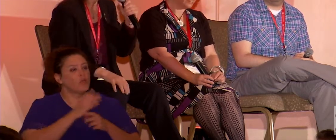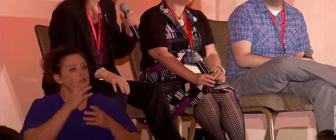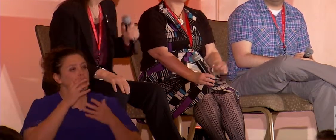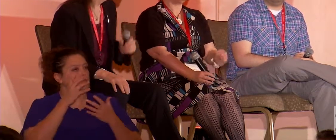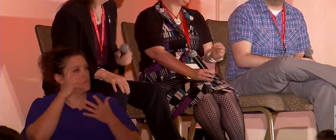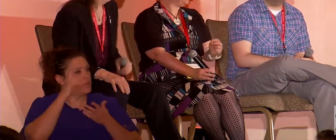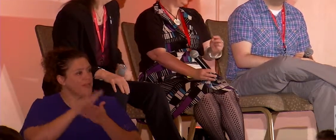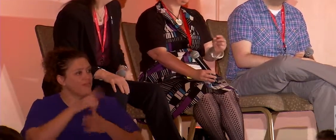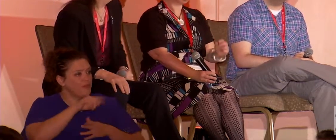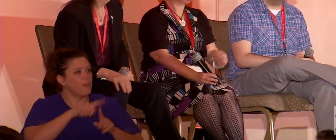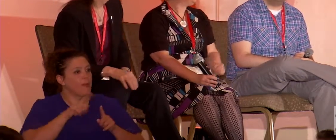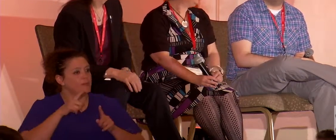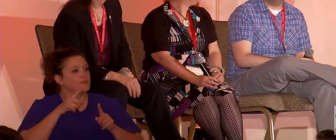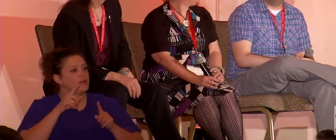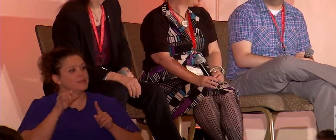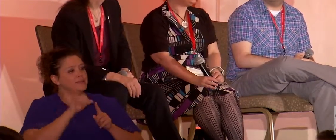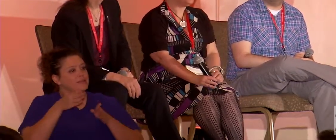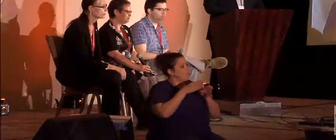make this.